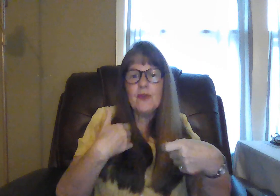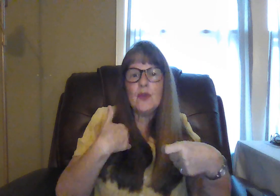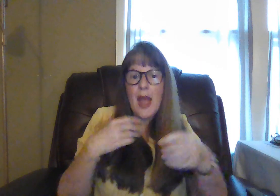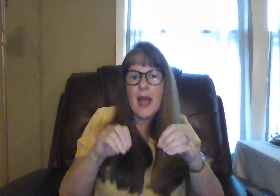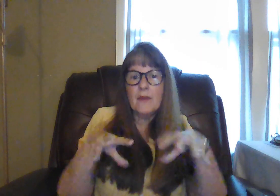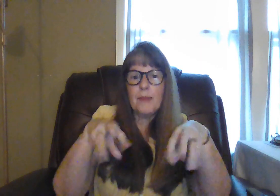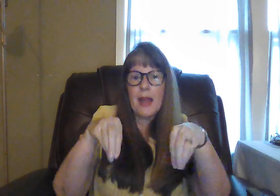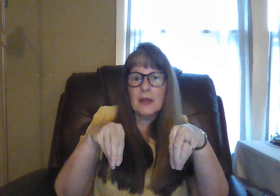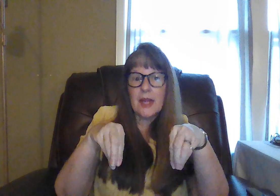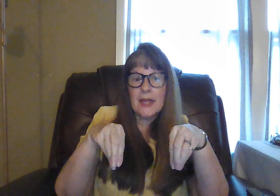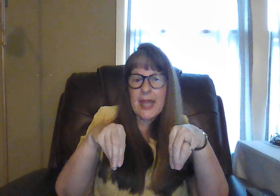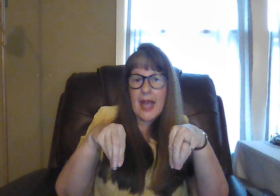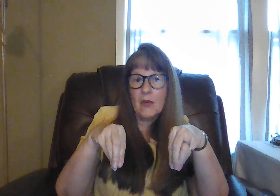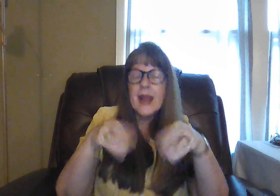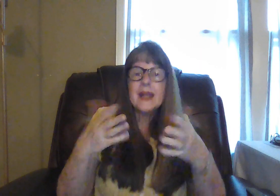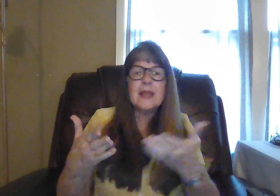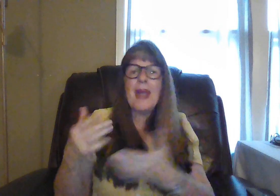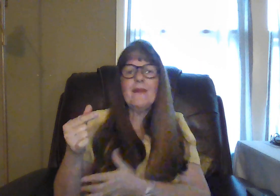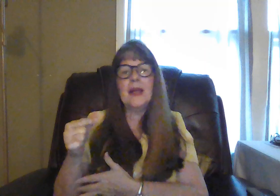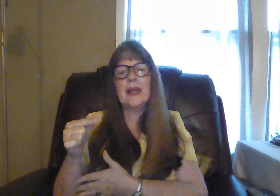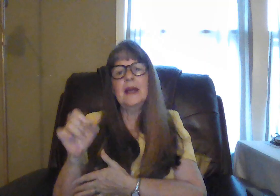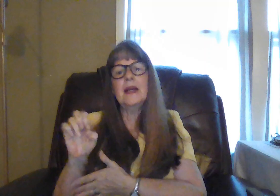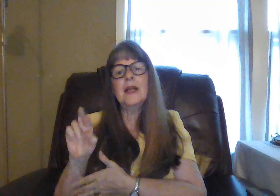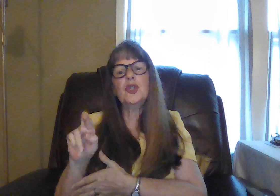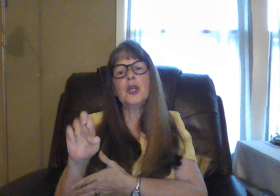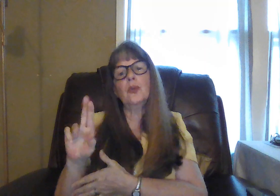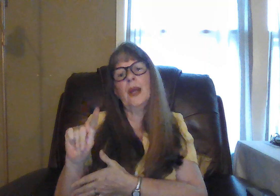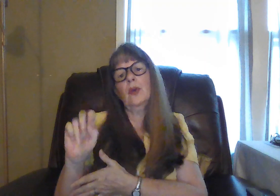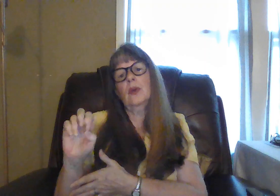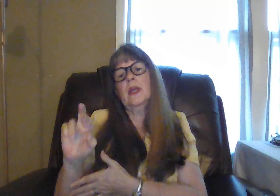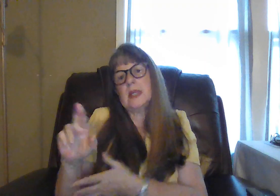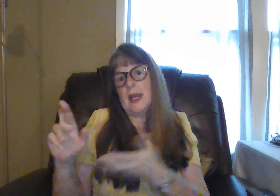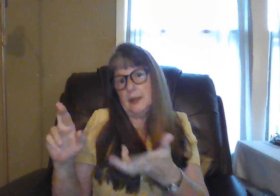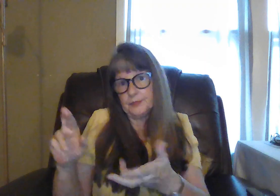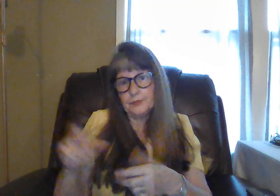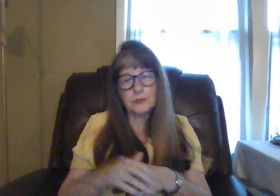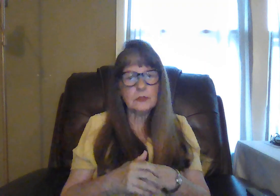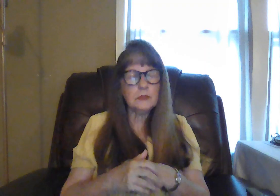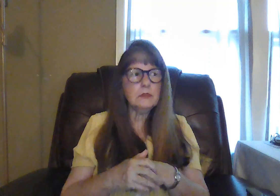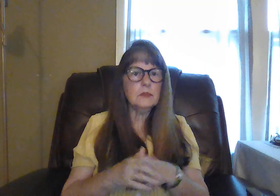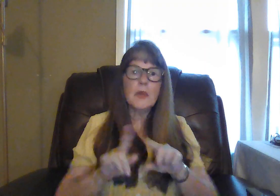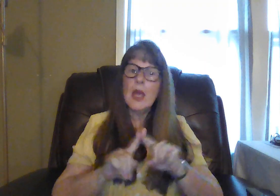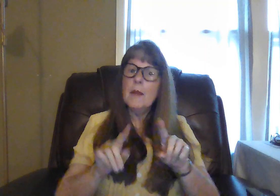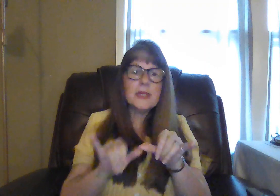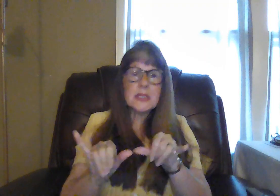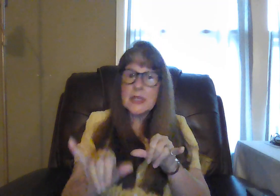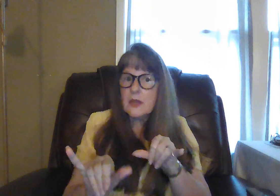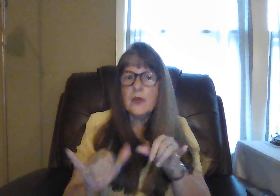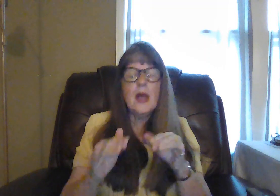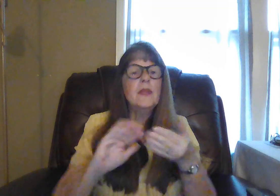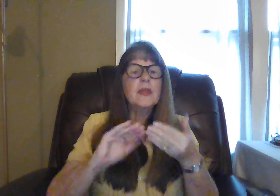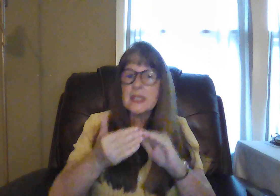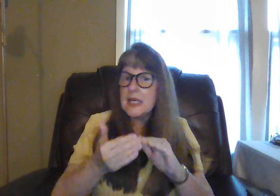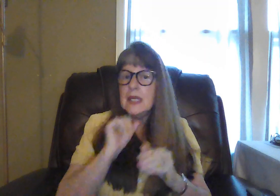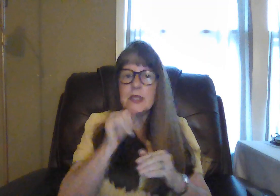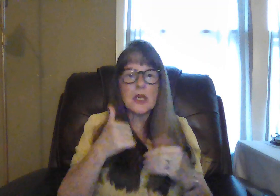you have lights out, because I may have like a generator, let's say, but still the city is not